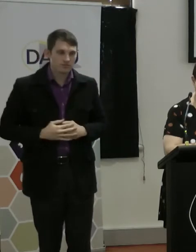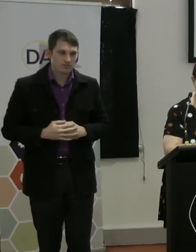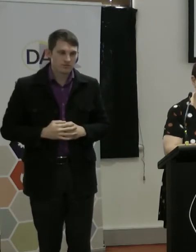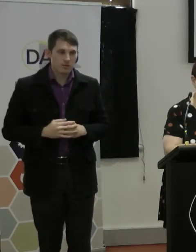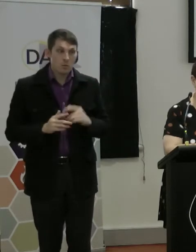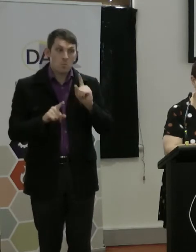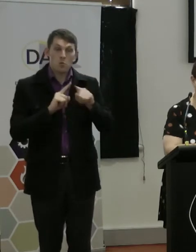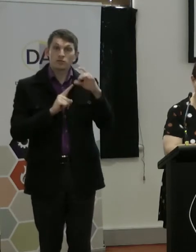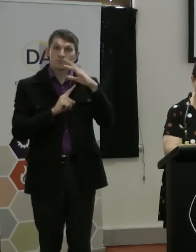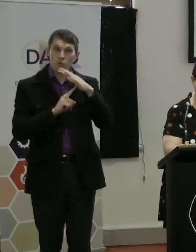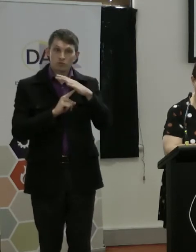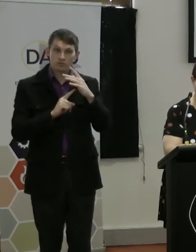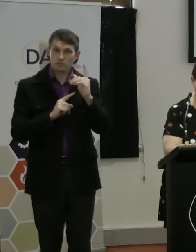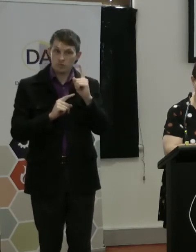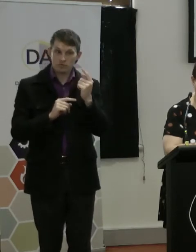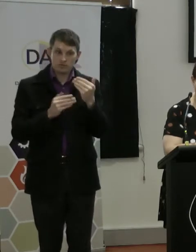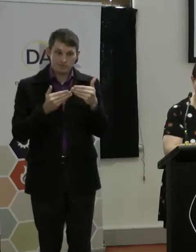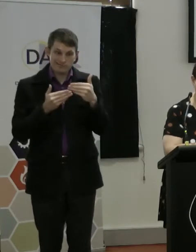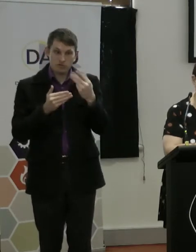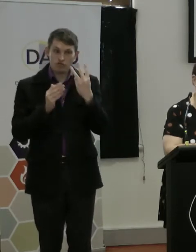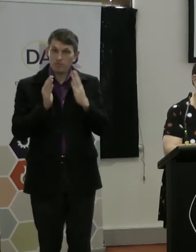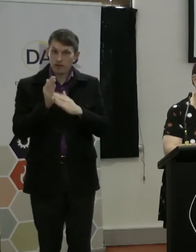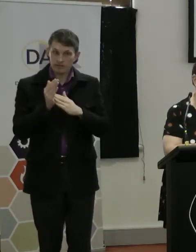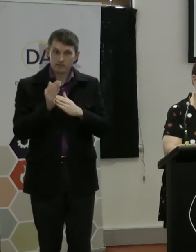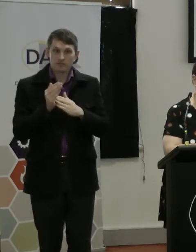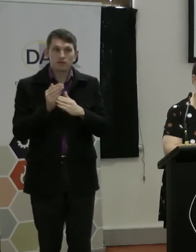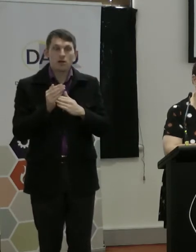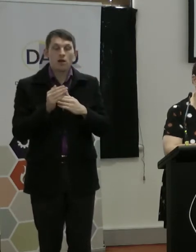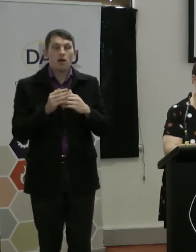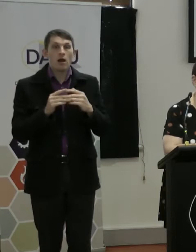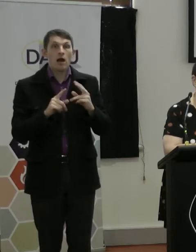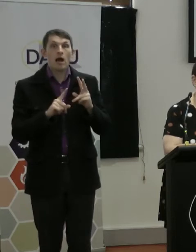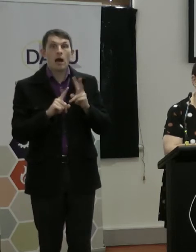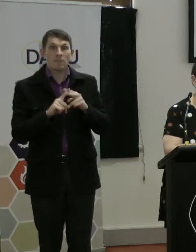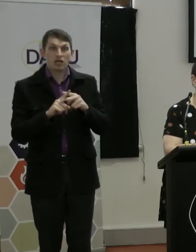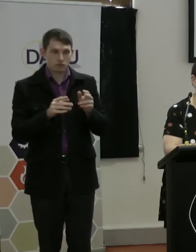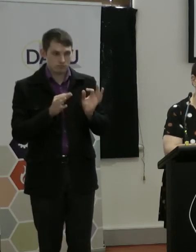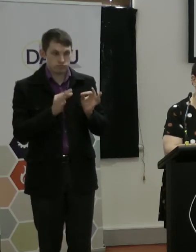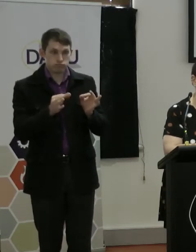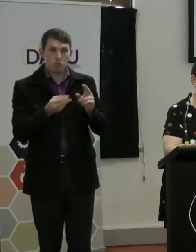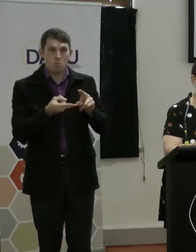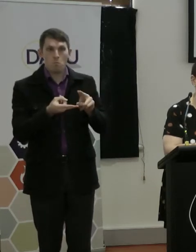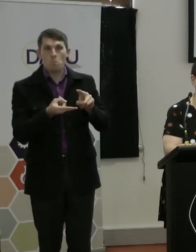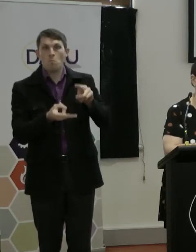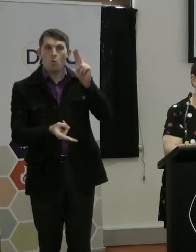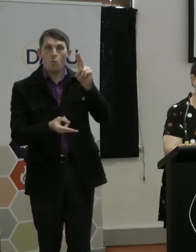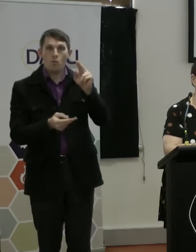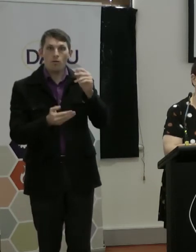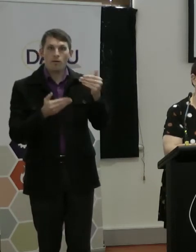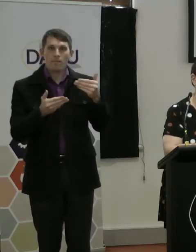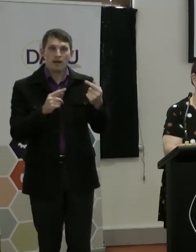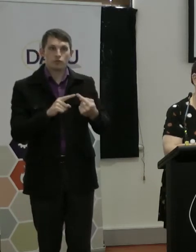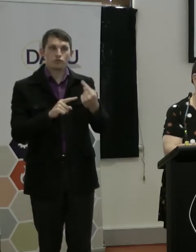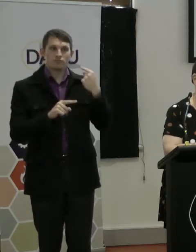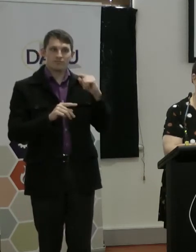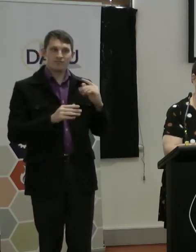last 3 months of the scheme, they've processed more applications in the last 3 months of the scheme than they did in the first